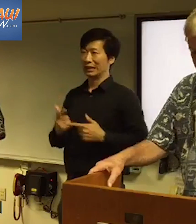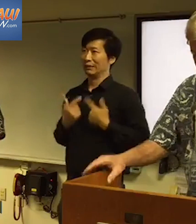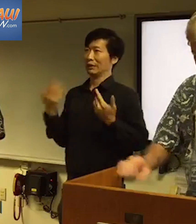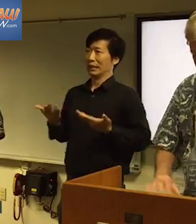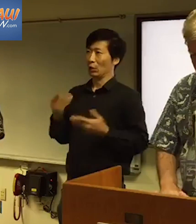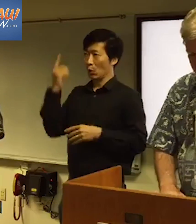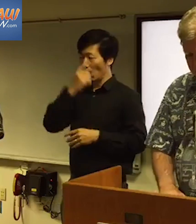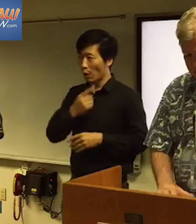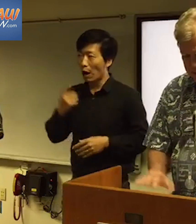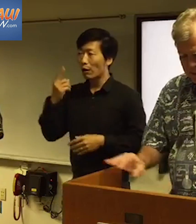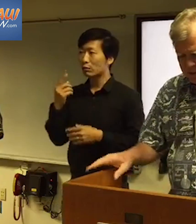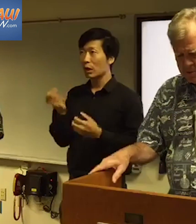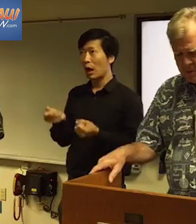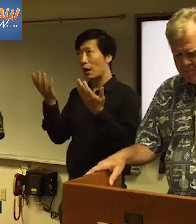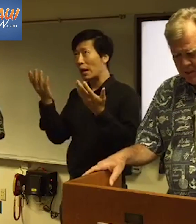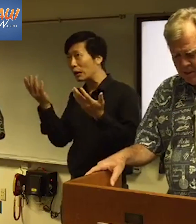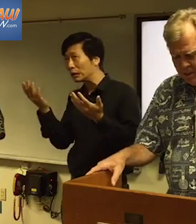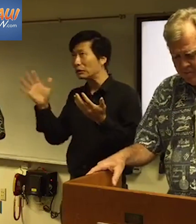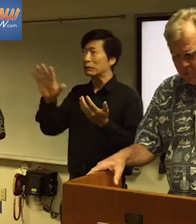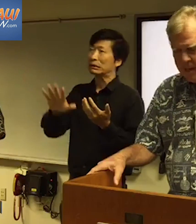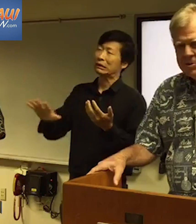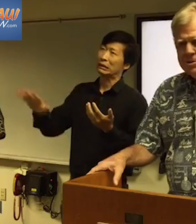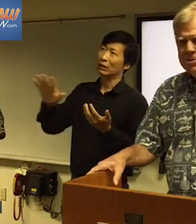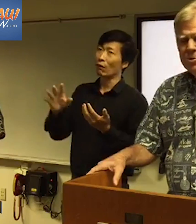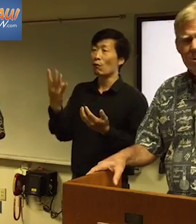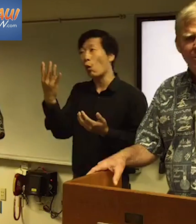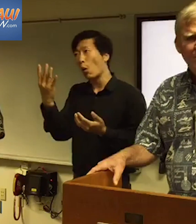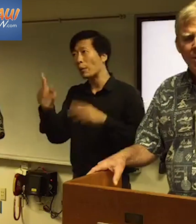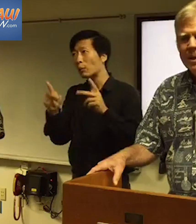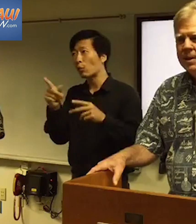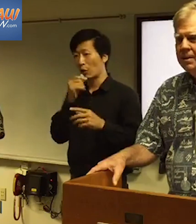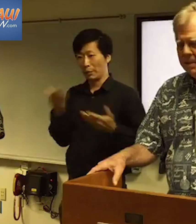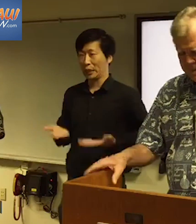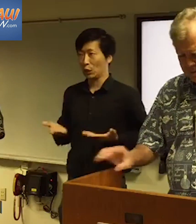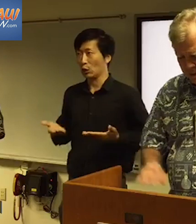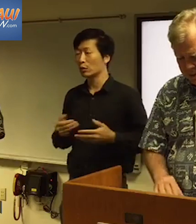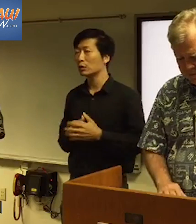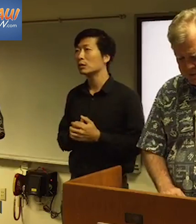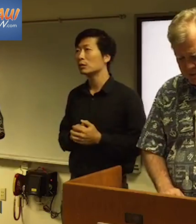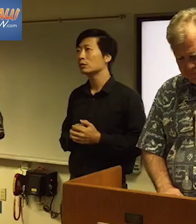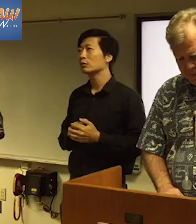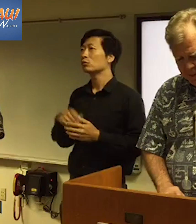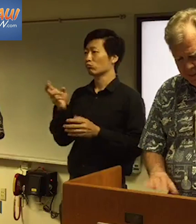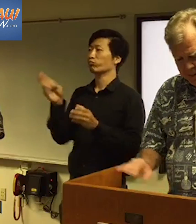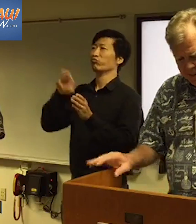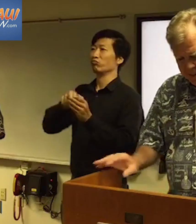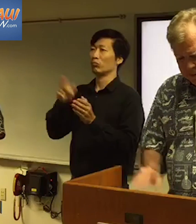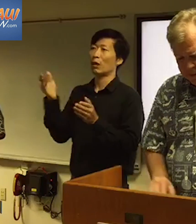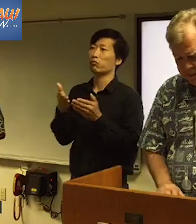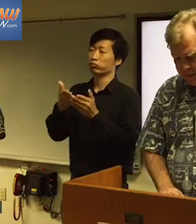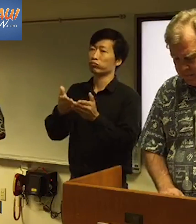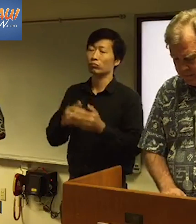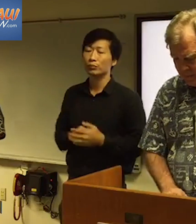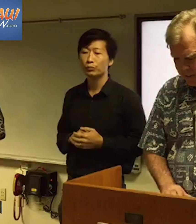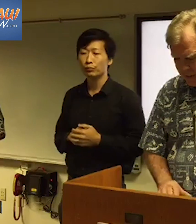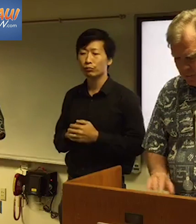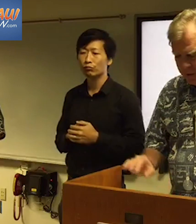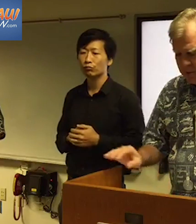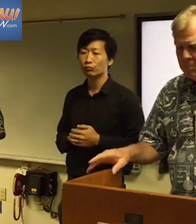results. We know that this vessel was in Hawaii and made stops on Kauai on